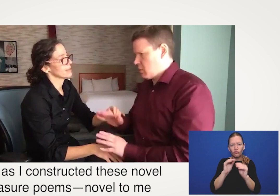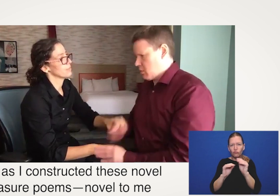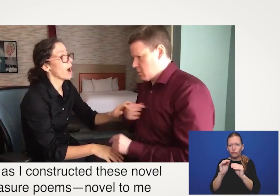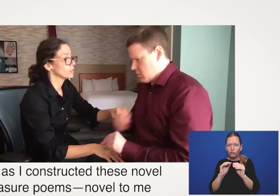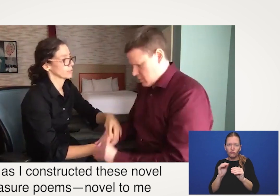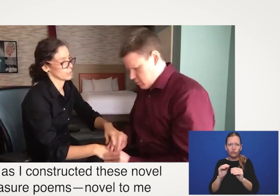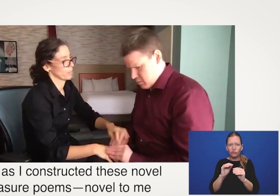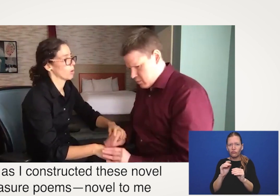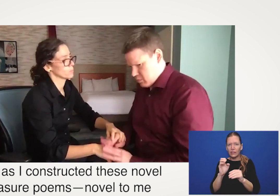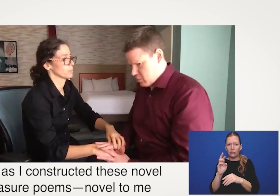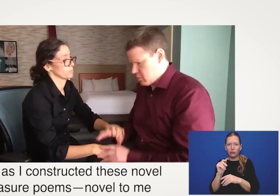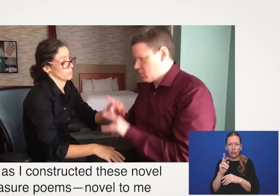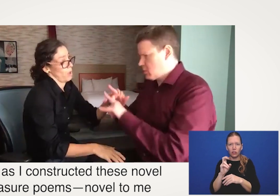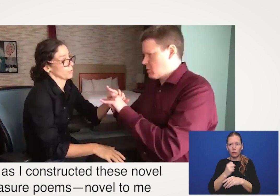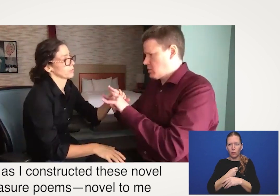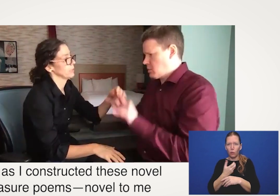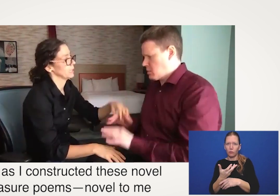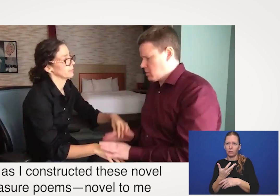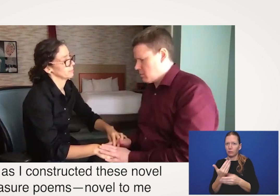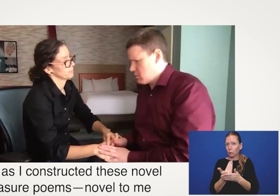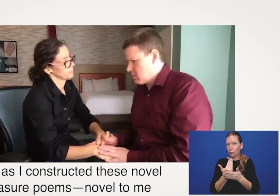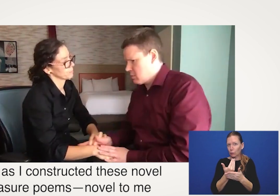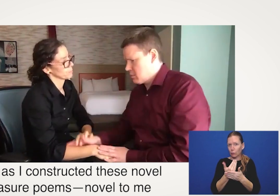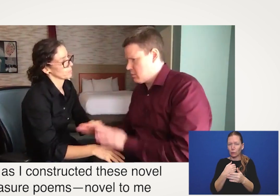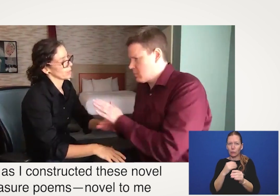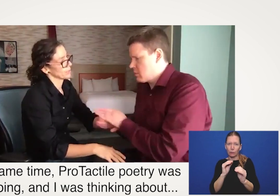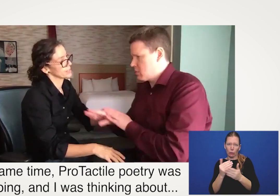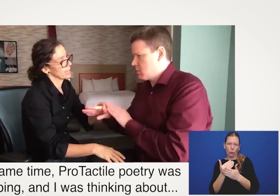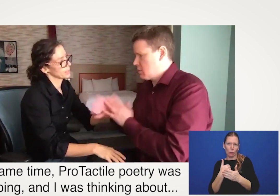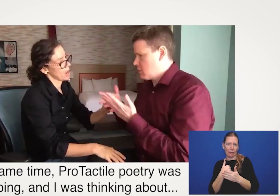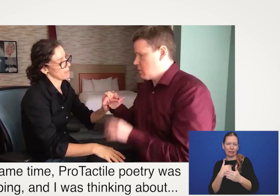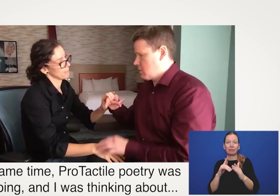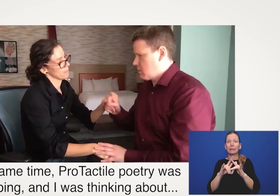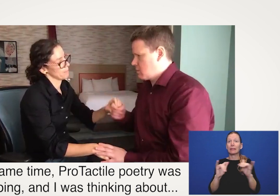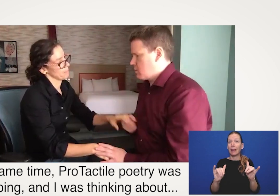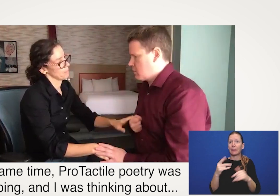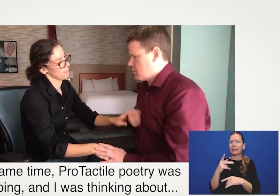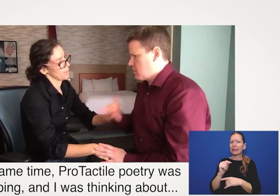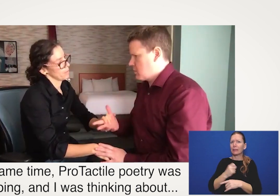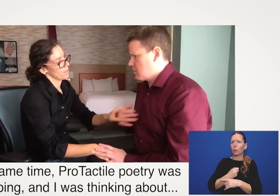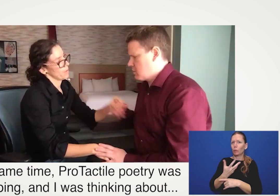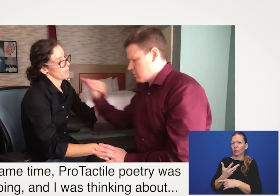these novel erasure poems, novel to me, at the same time,